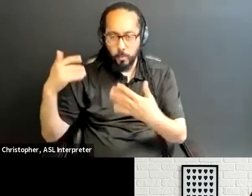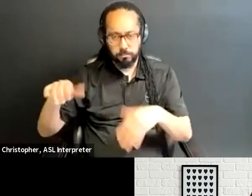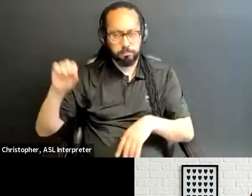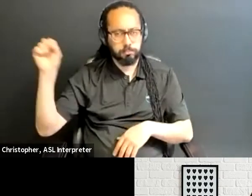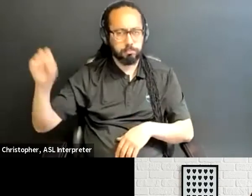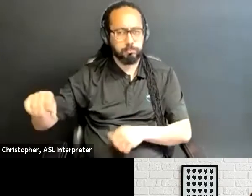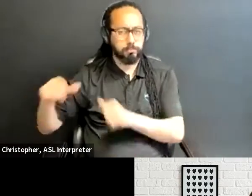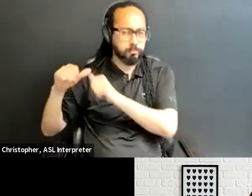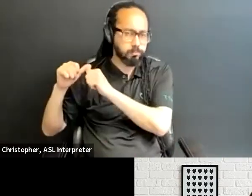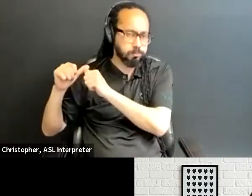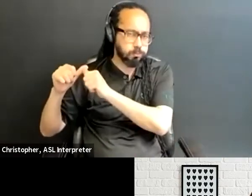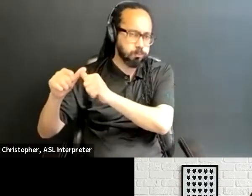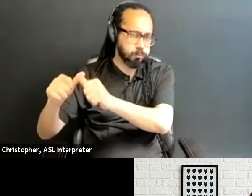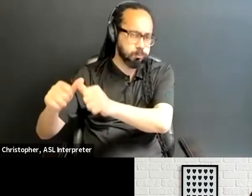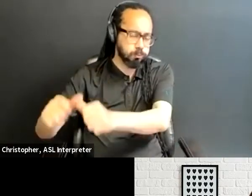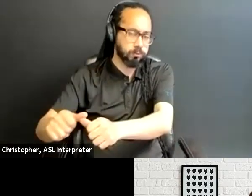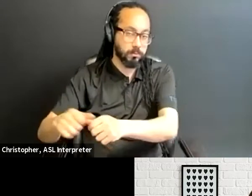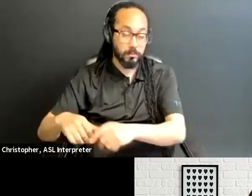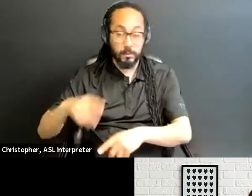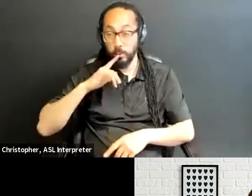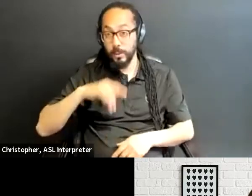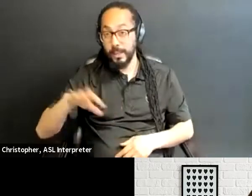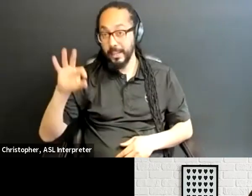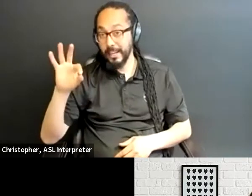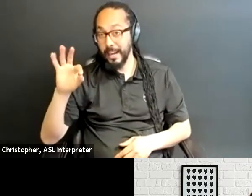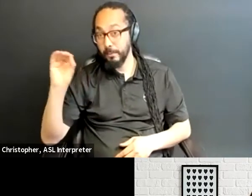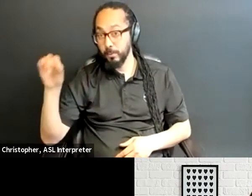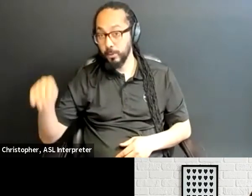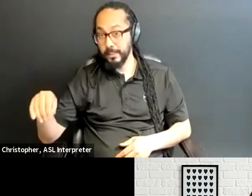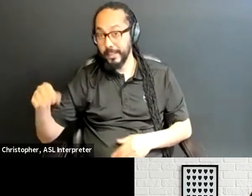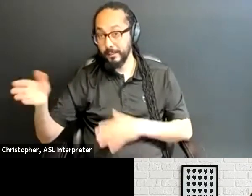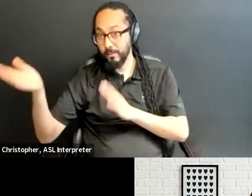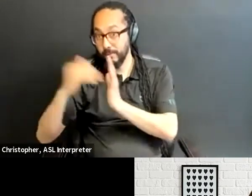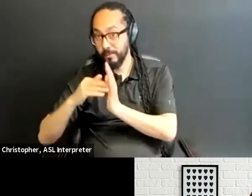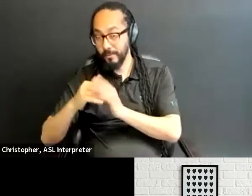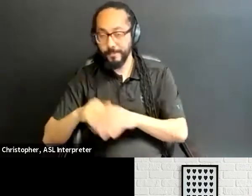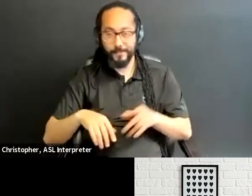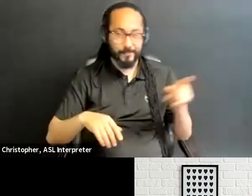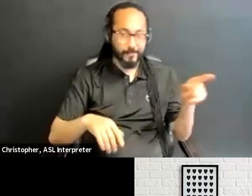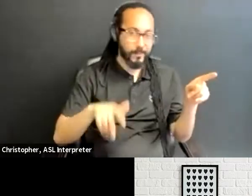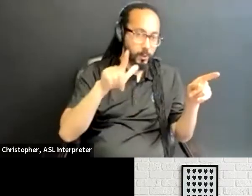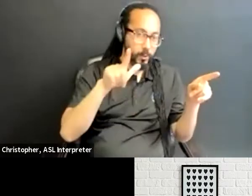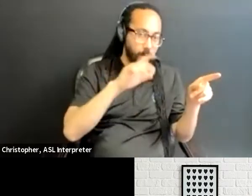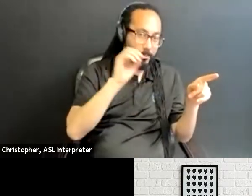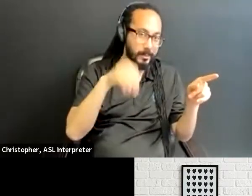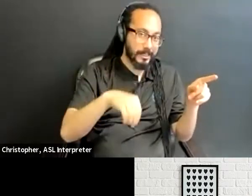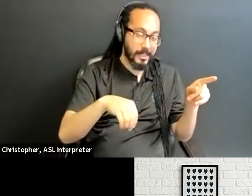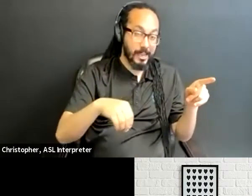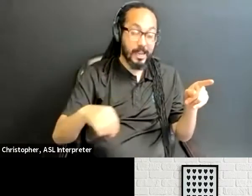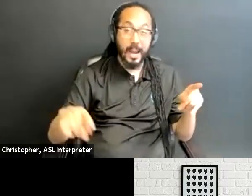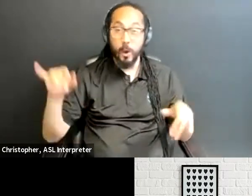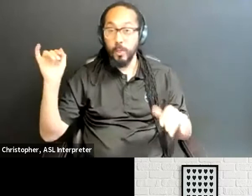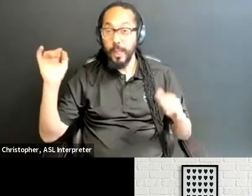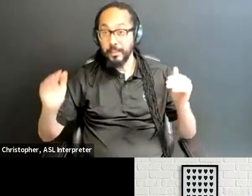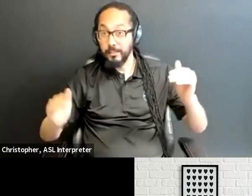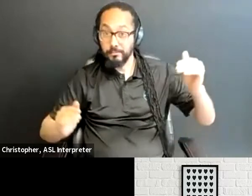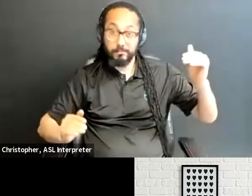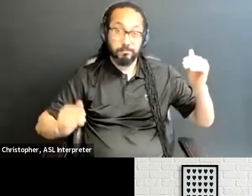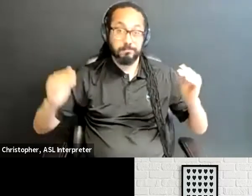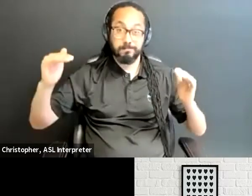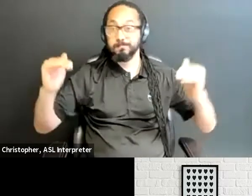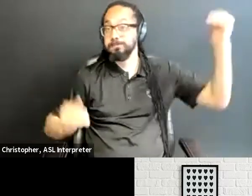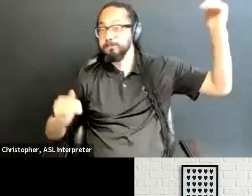9% of recidivism versus 21%. Now, those differences aren't huge, but what is important to